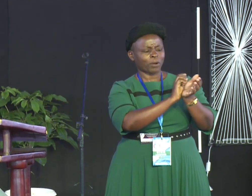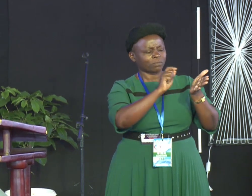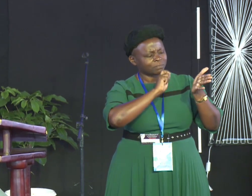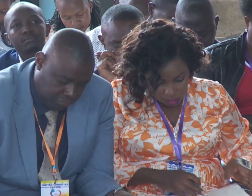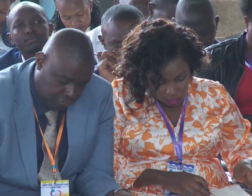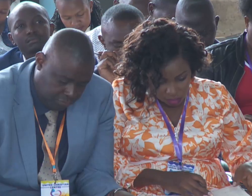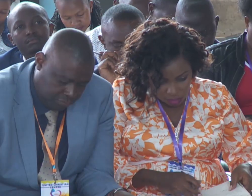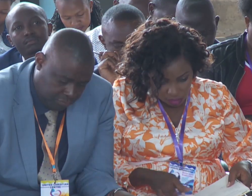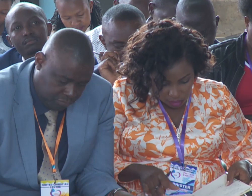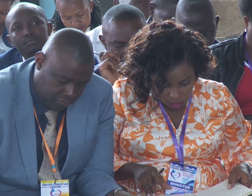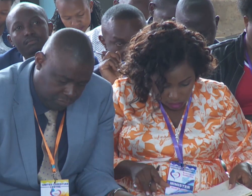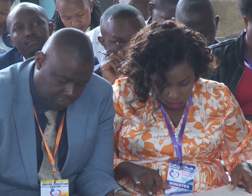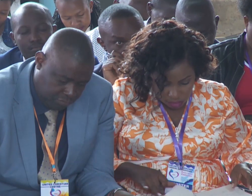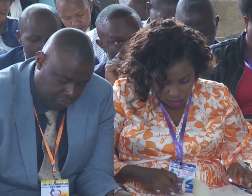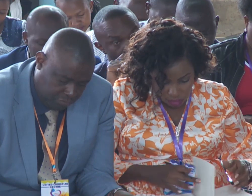In his